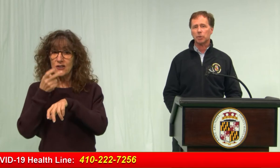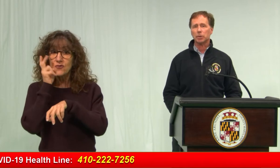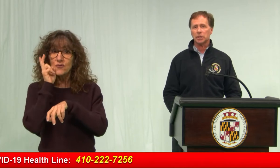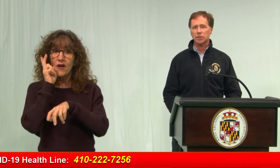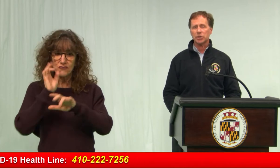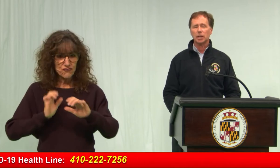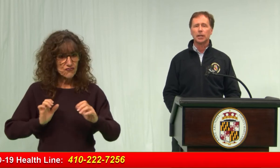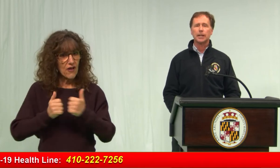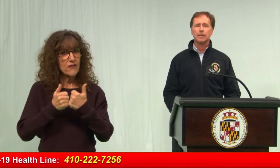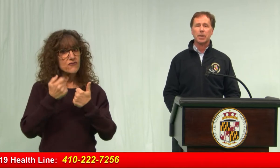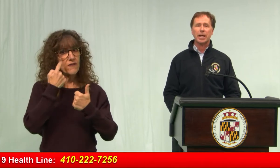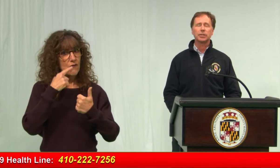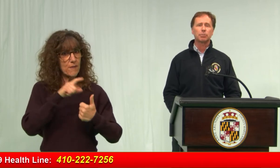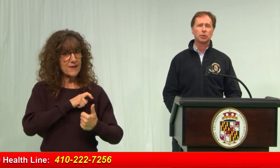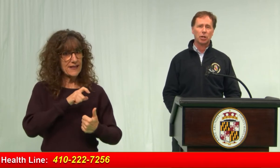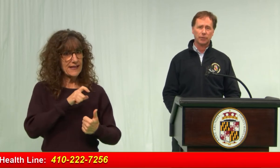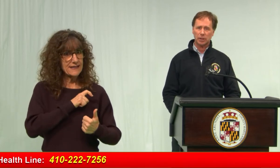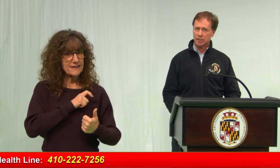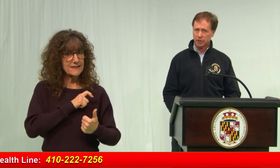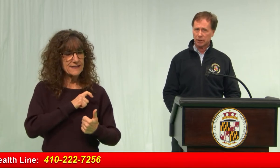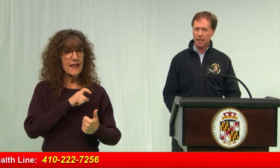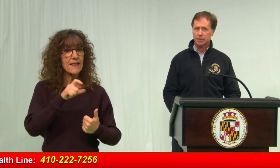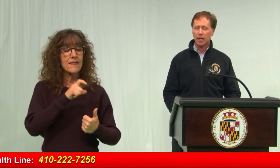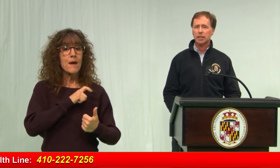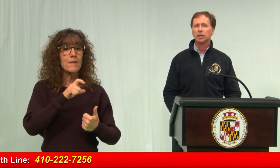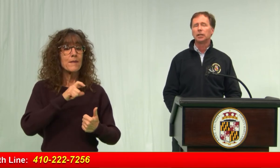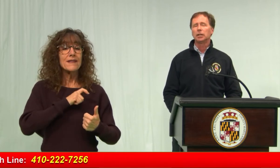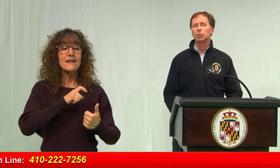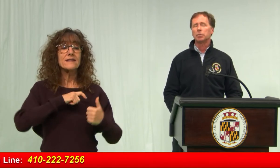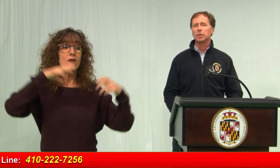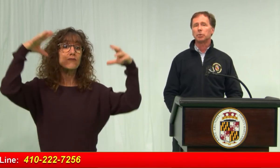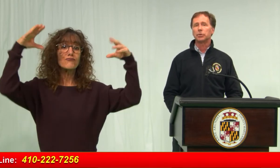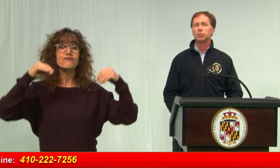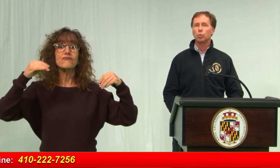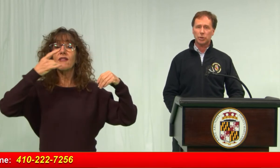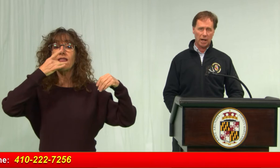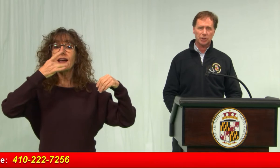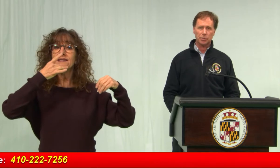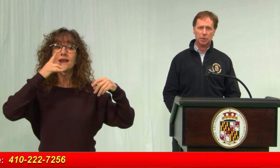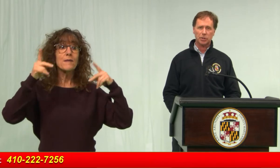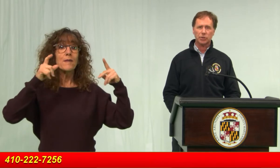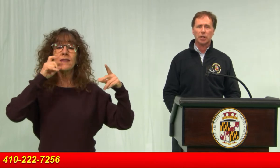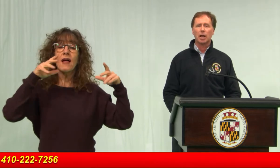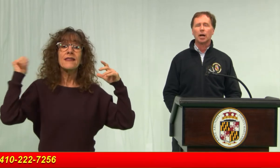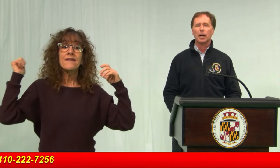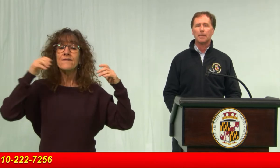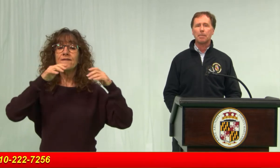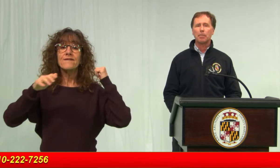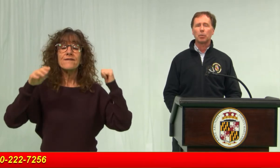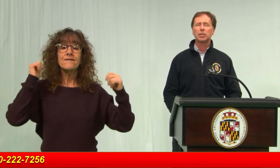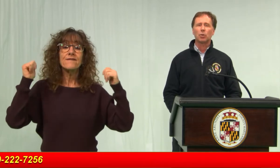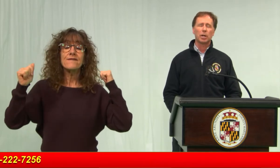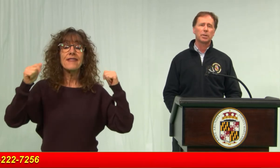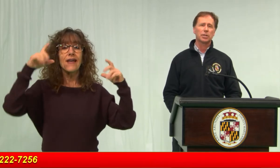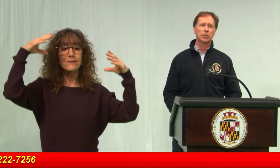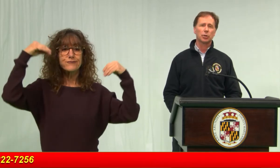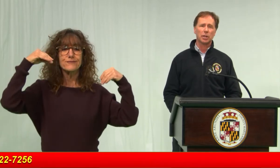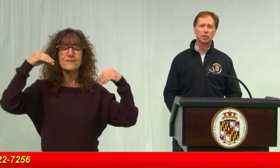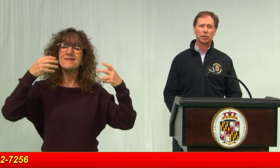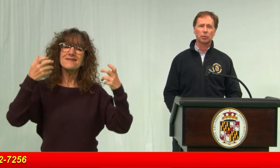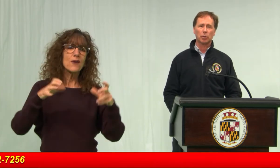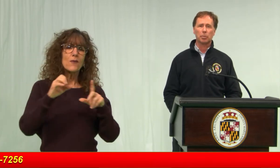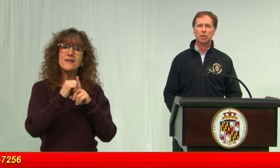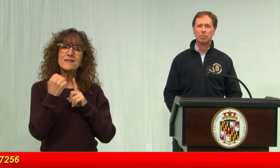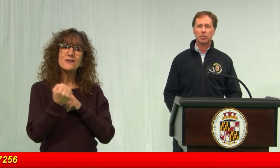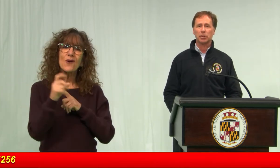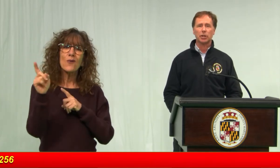situations for the police. They ended up turning off the lights there last night when people would not disperse. But we don't want to be in a